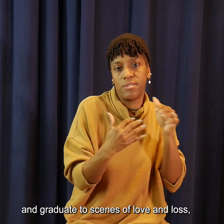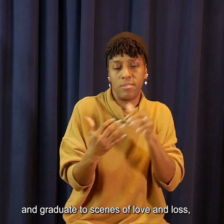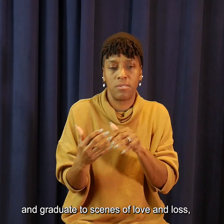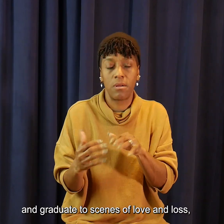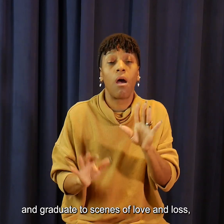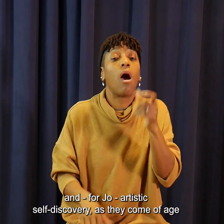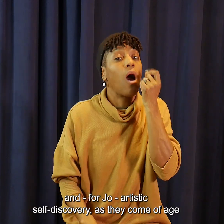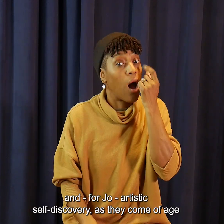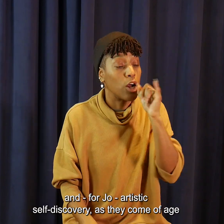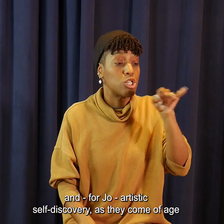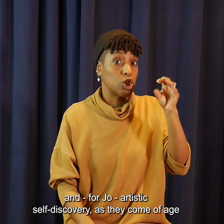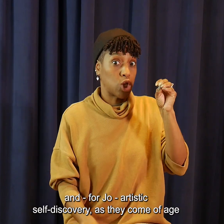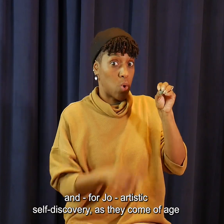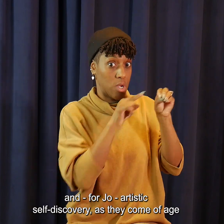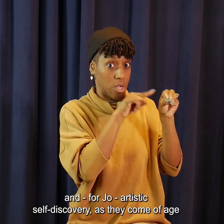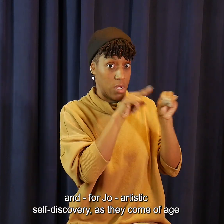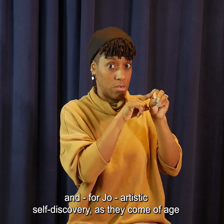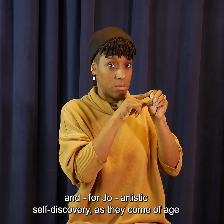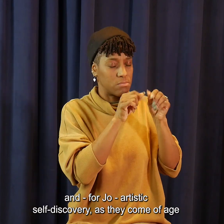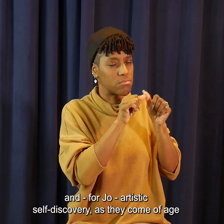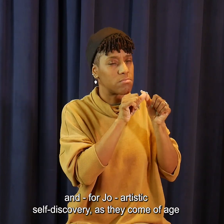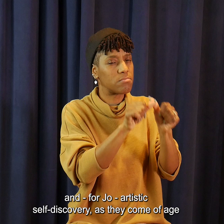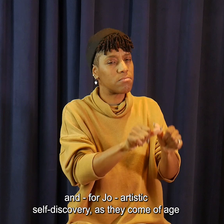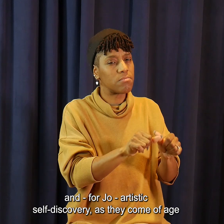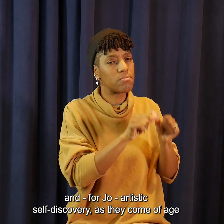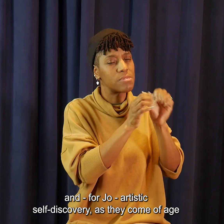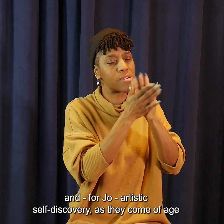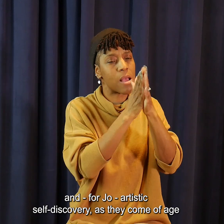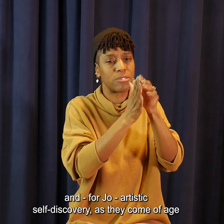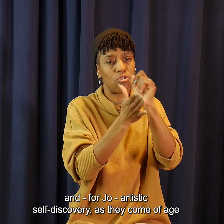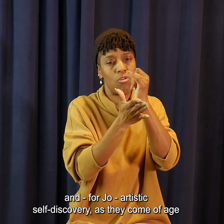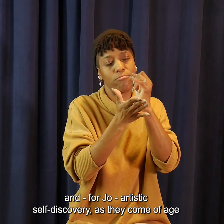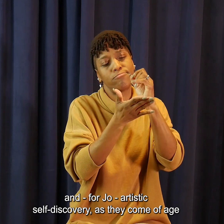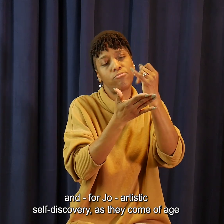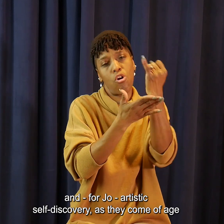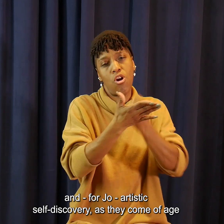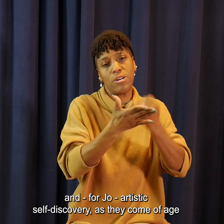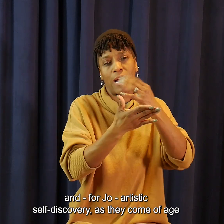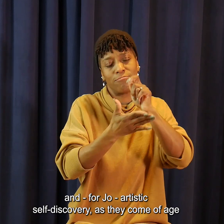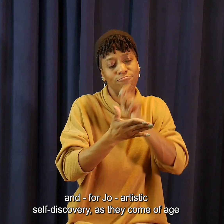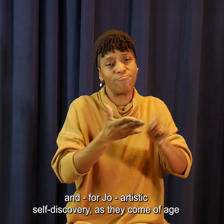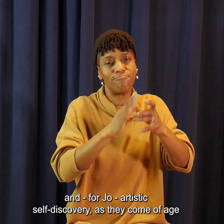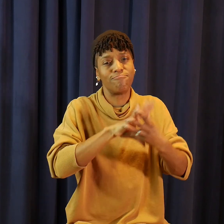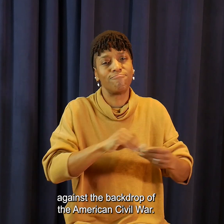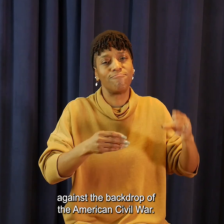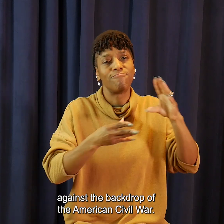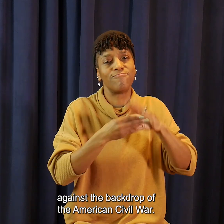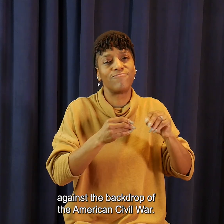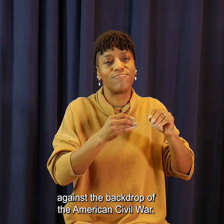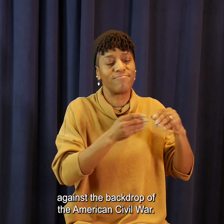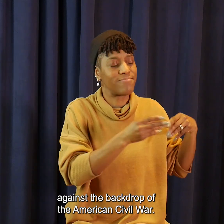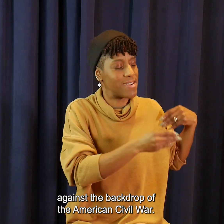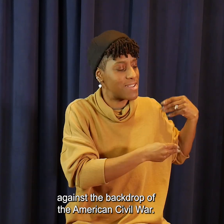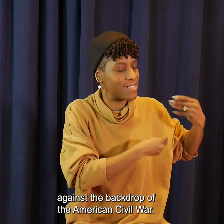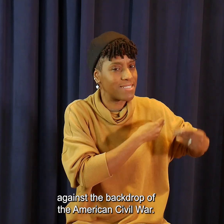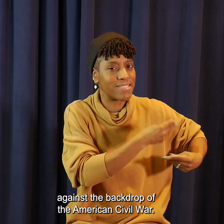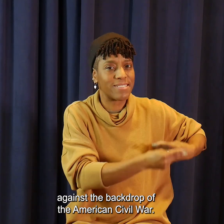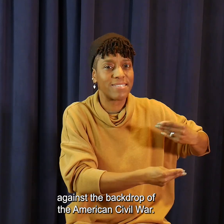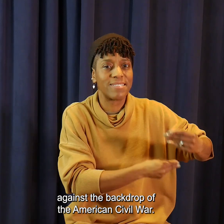loss, and for Jo, artistic self-discovery, as they come of age against the backdrop of